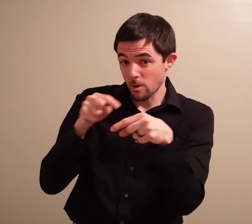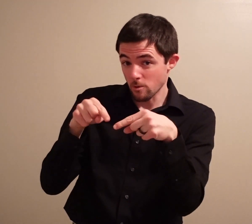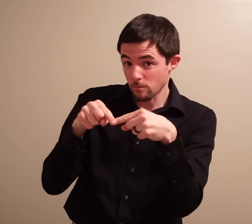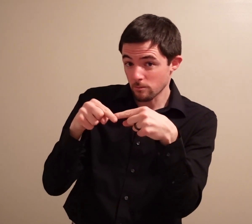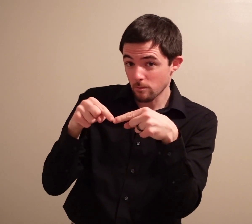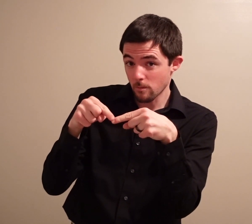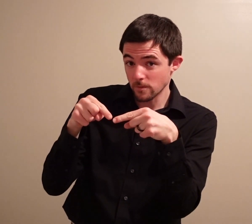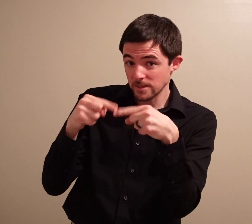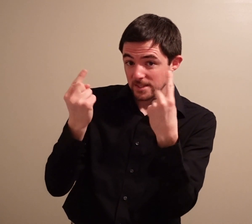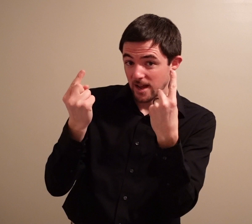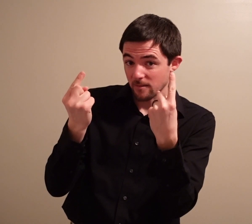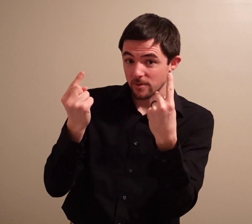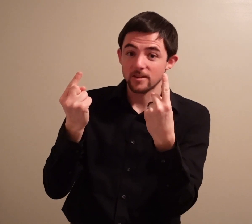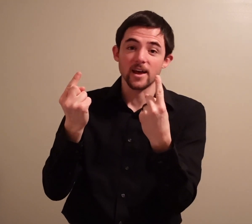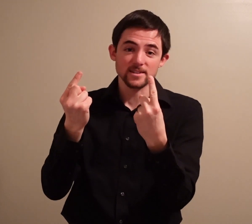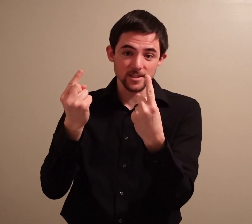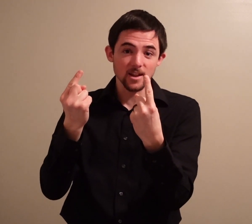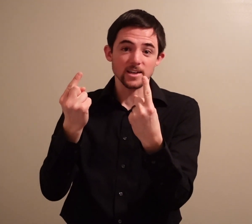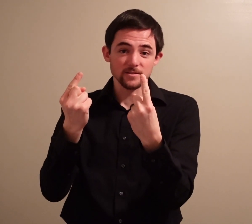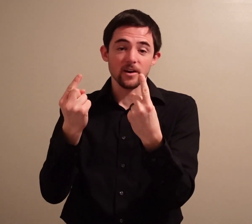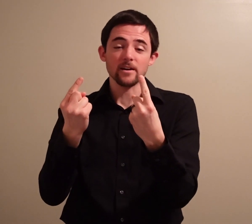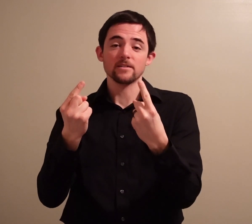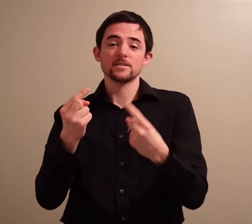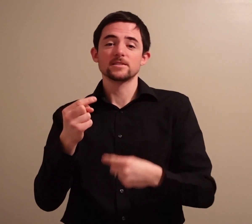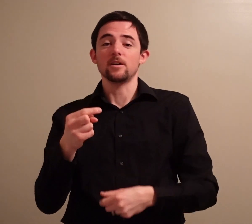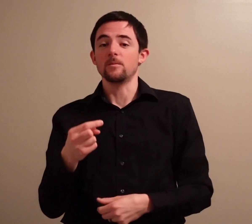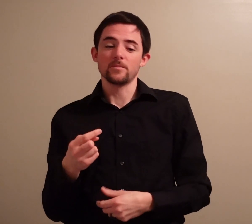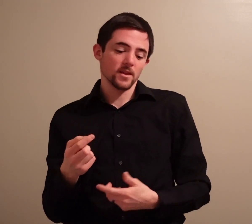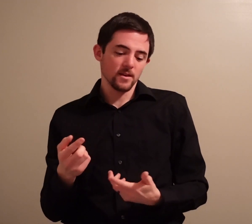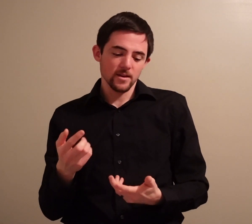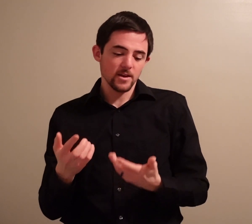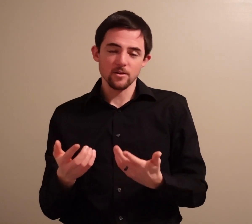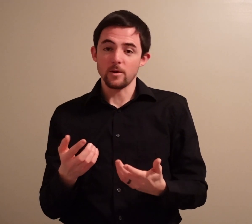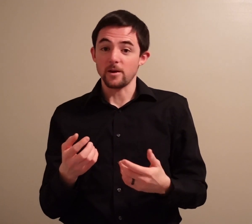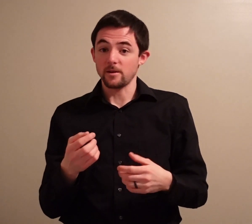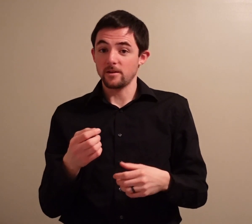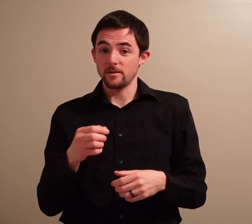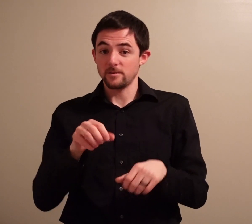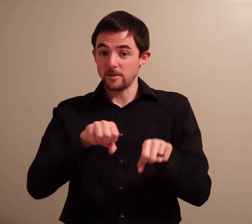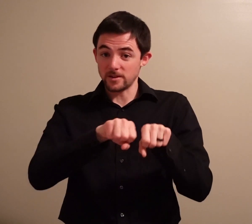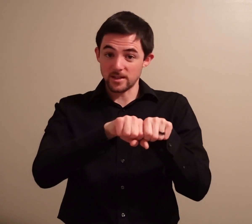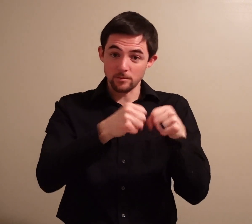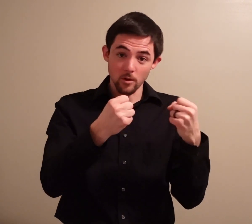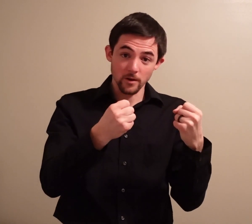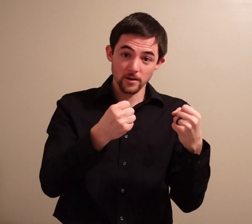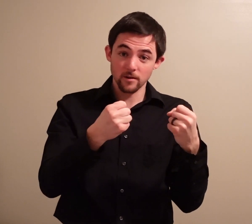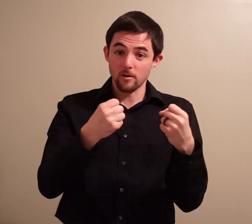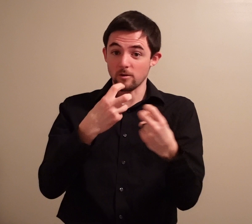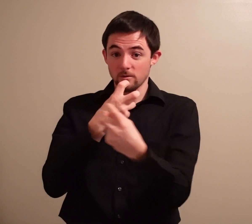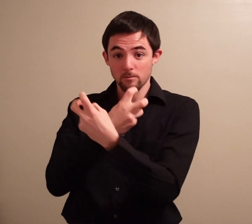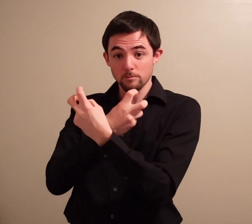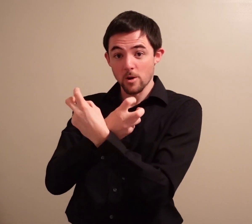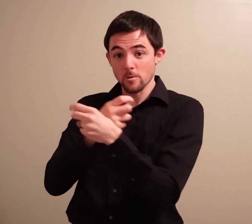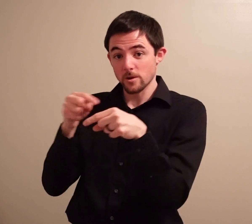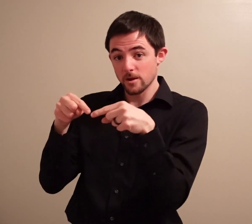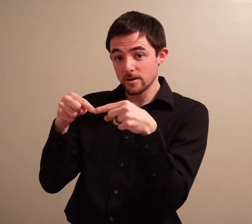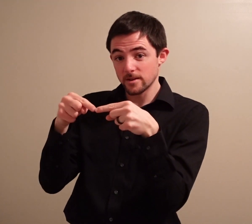boom, snap. That's the classifier. So, either way, you can say broken or bone,